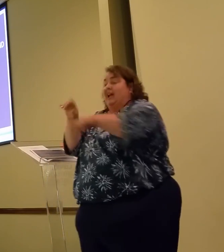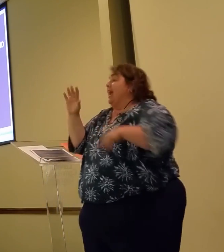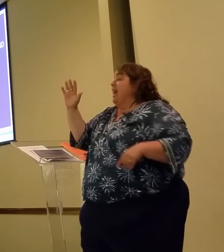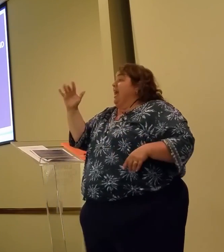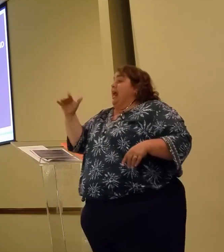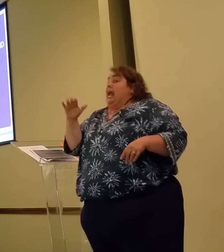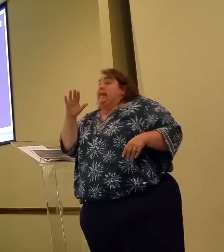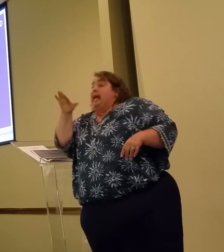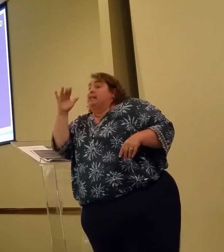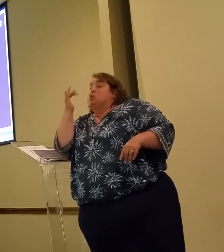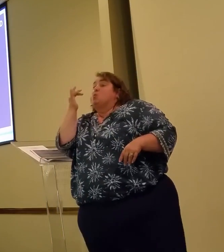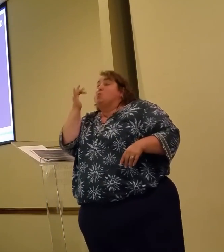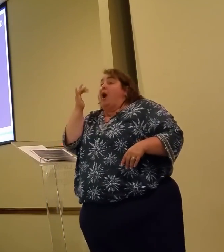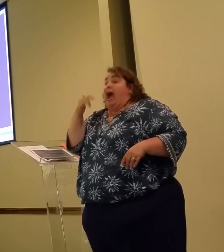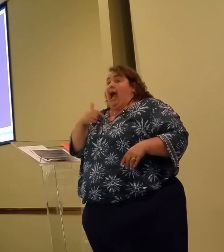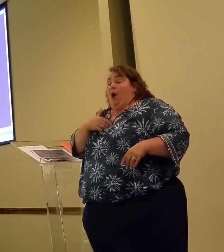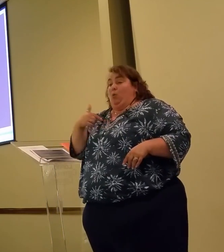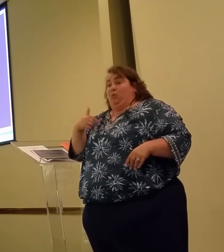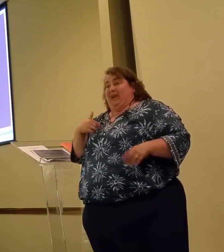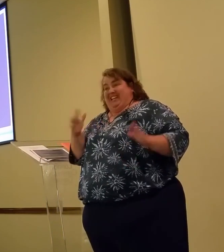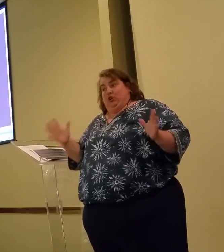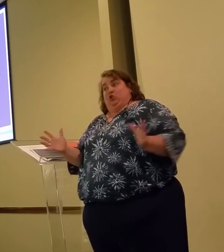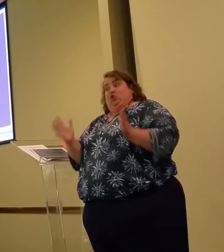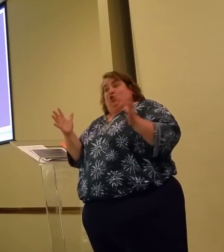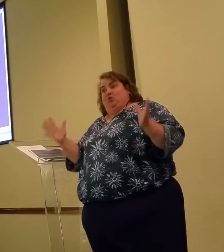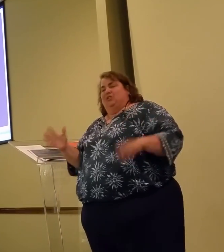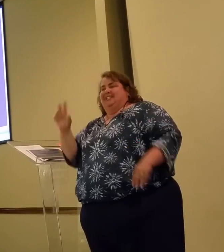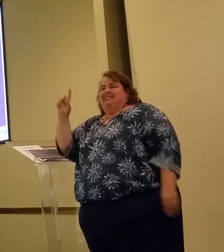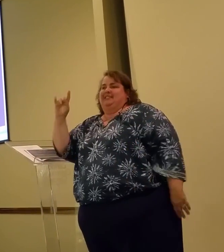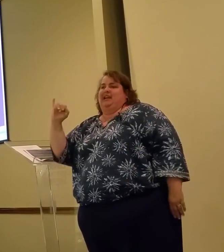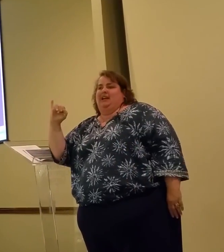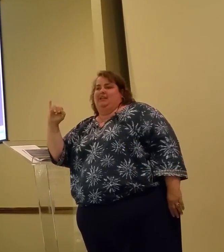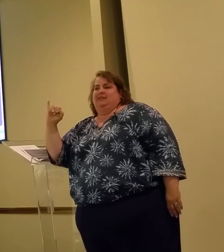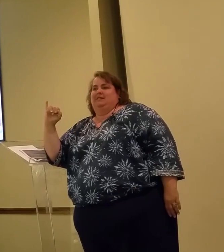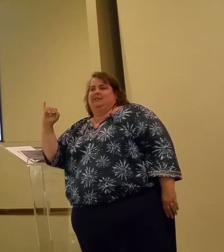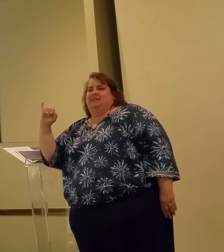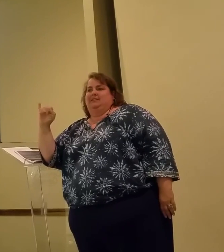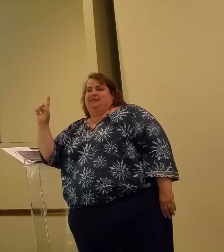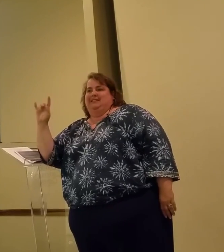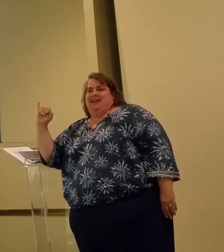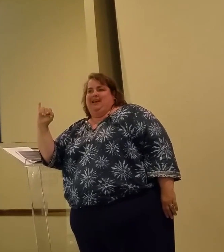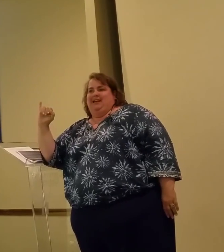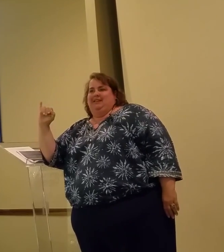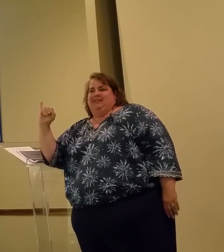that's a very important point, Marcia. And that's why we are encouraging the DIs